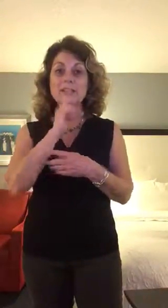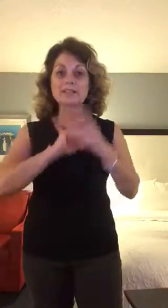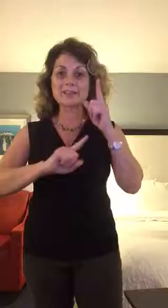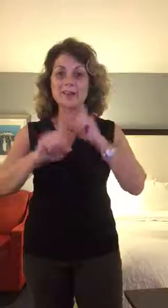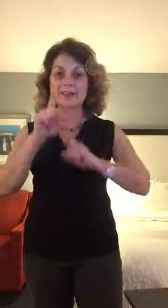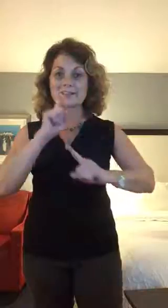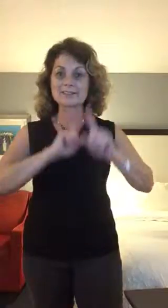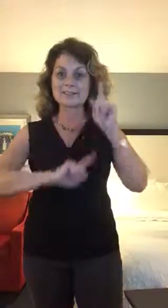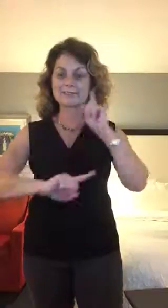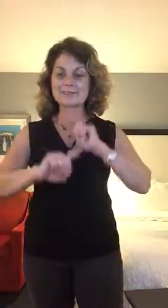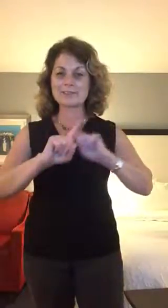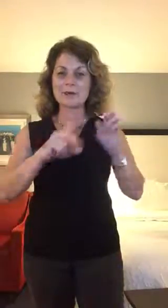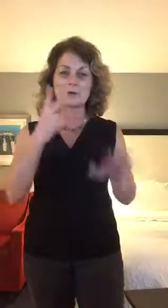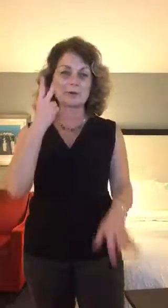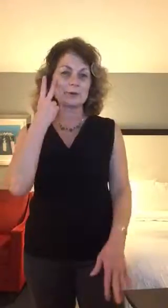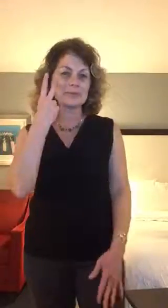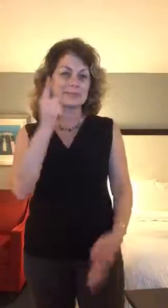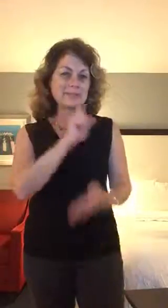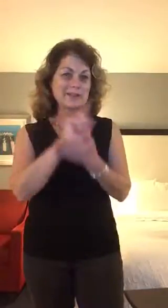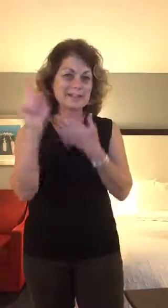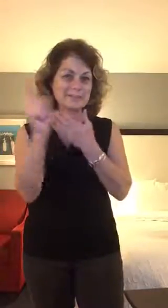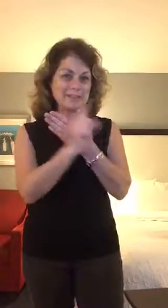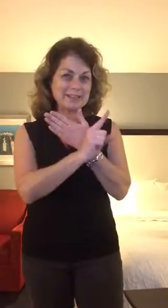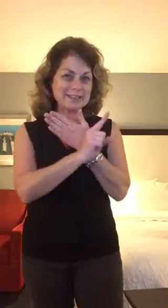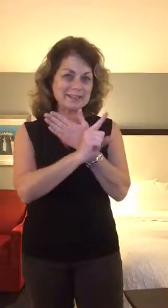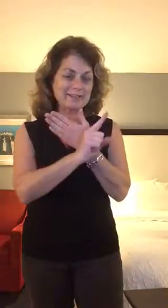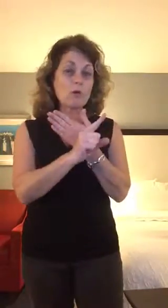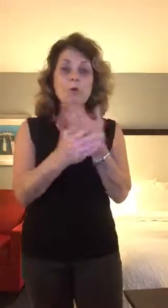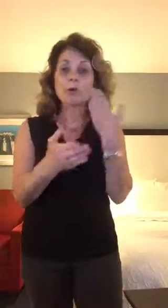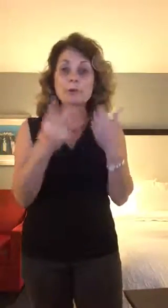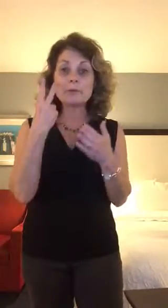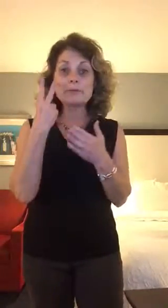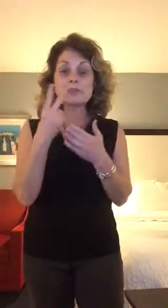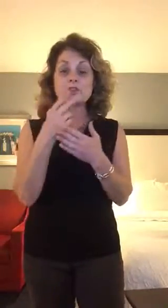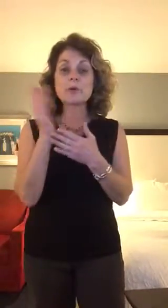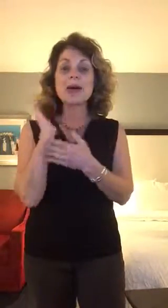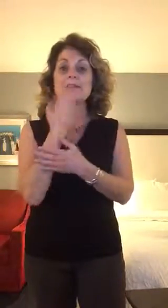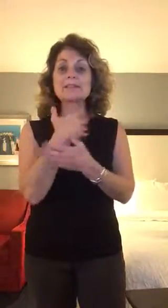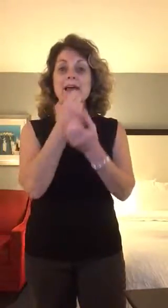drink signs. So see you next week. Or maybe see you at